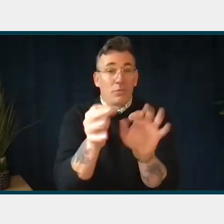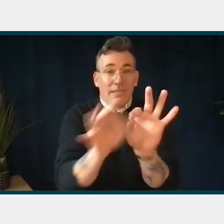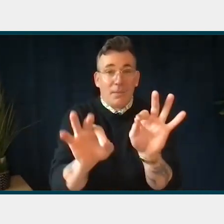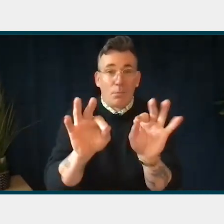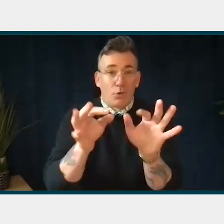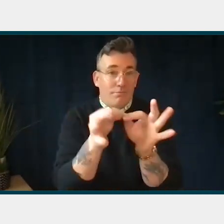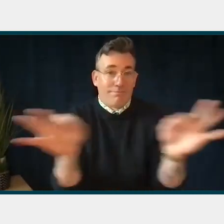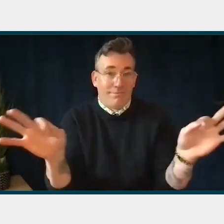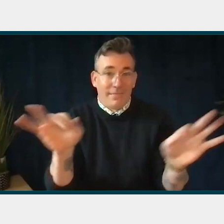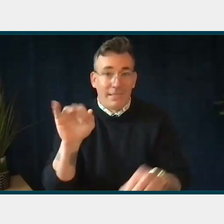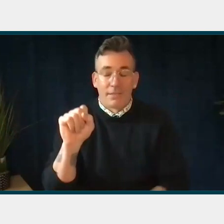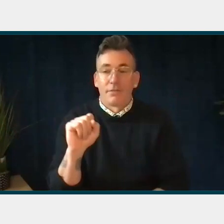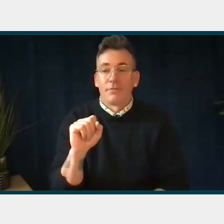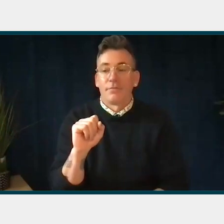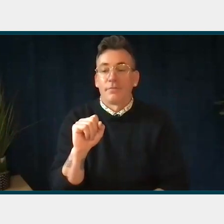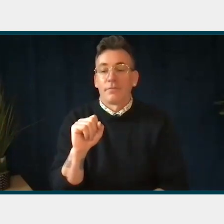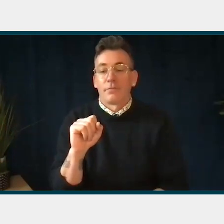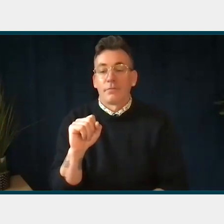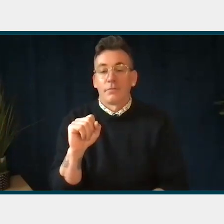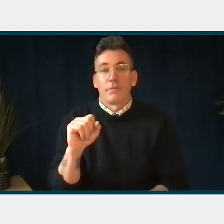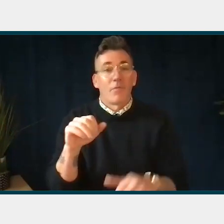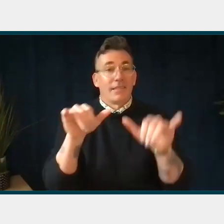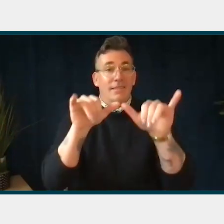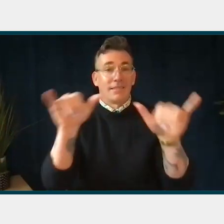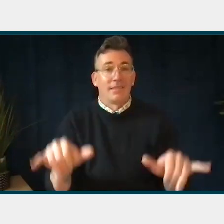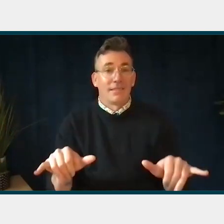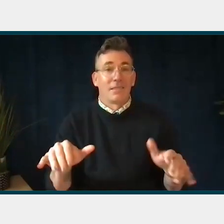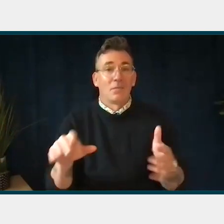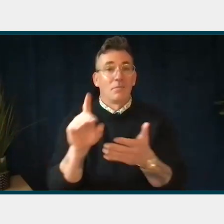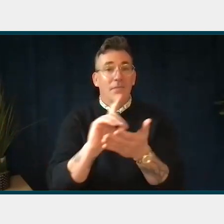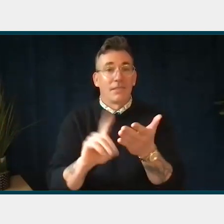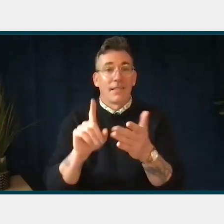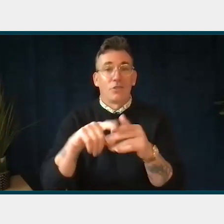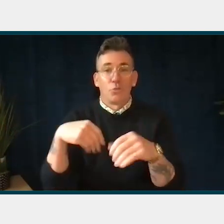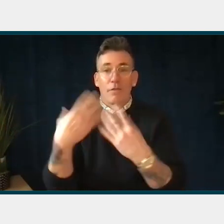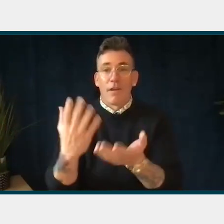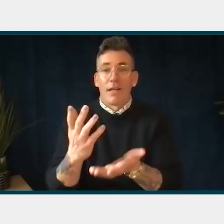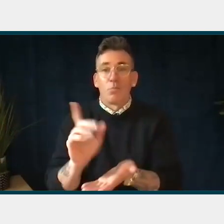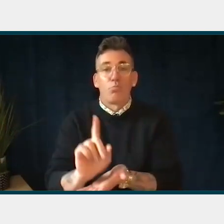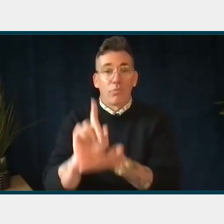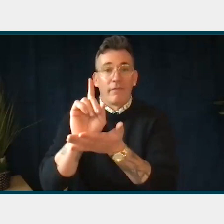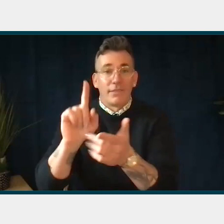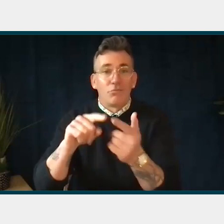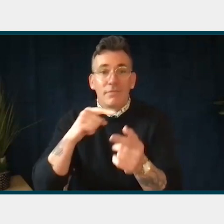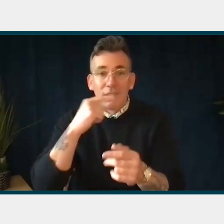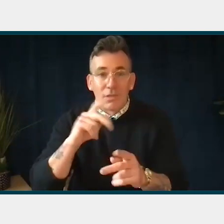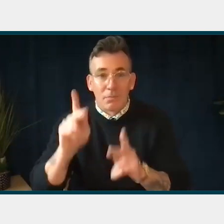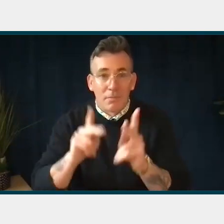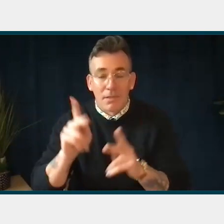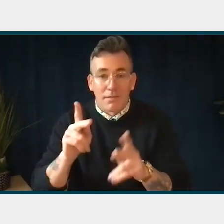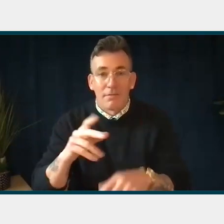ism. And the most simple way to put it is that autism is a system that